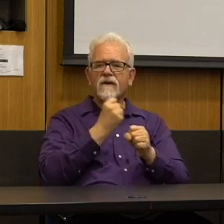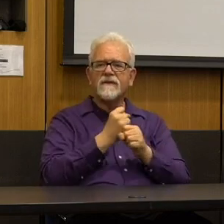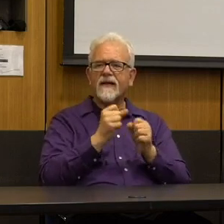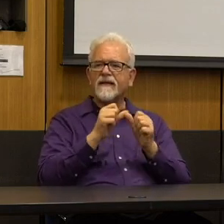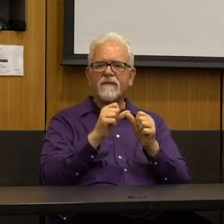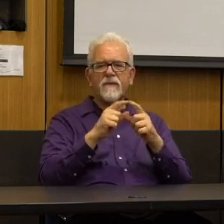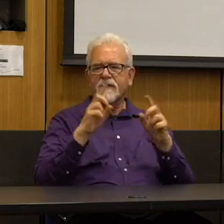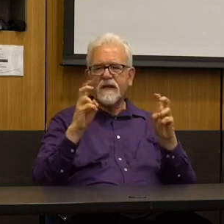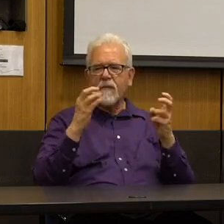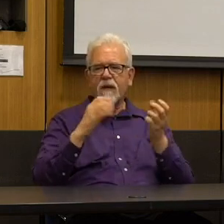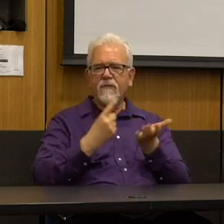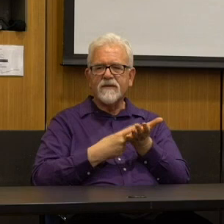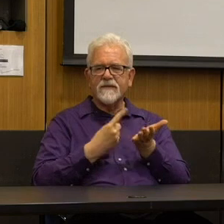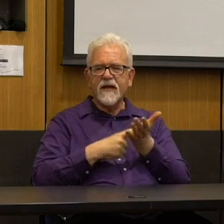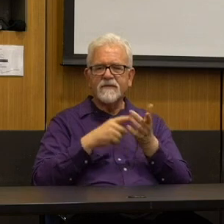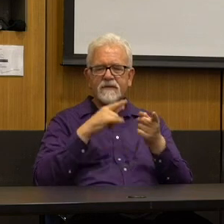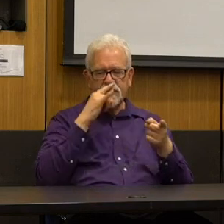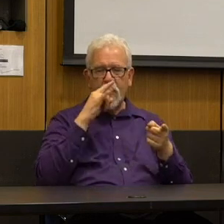a topic of discussion.